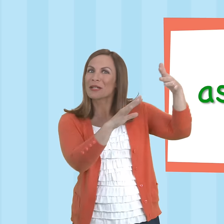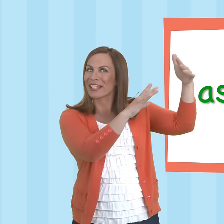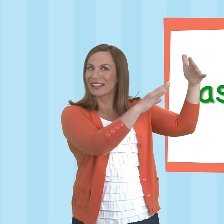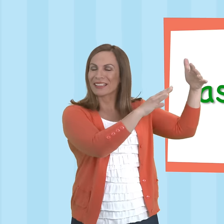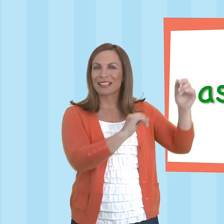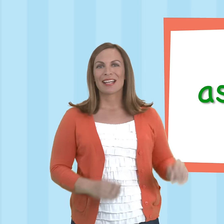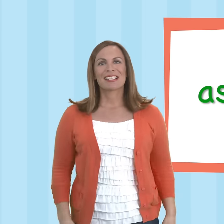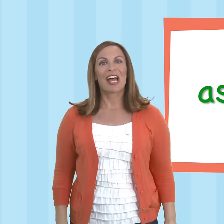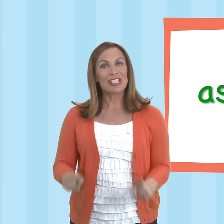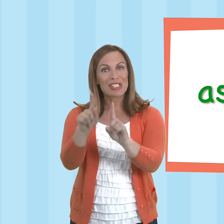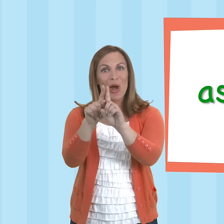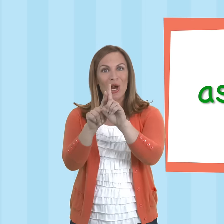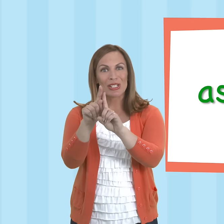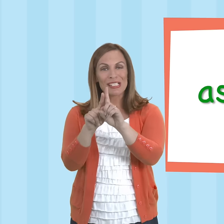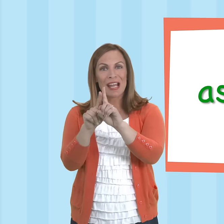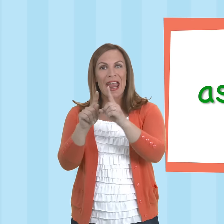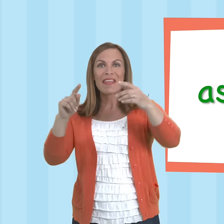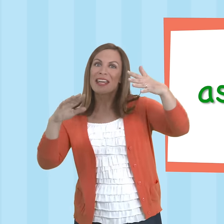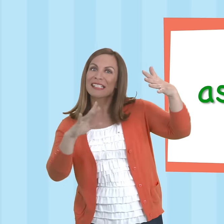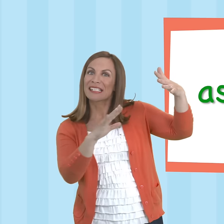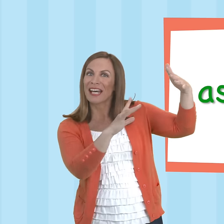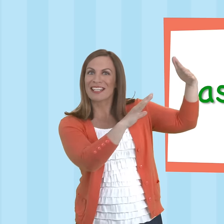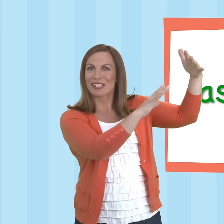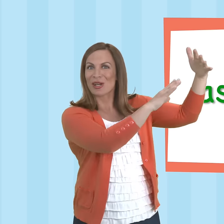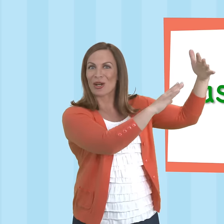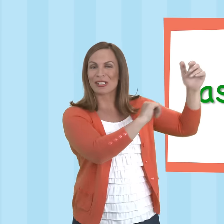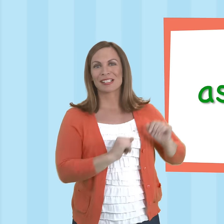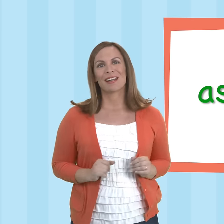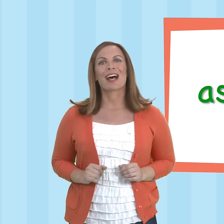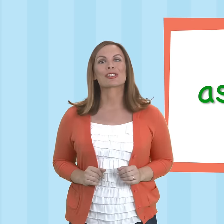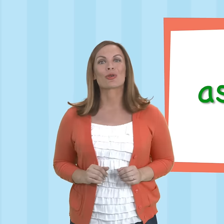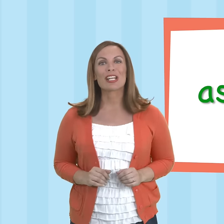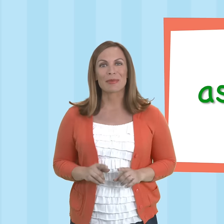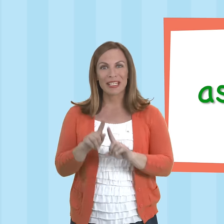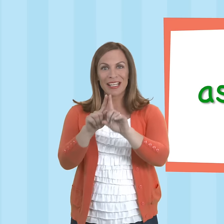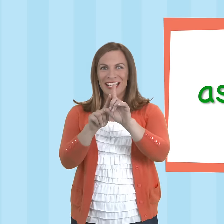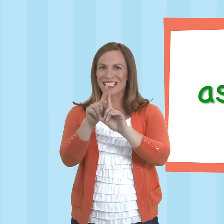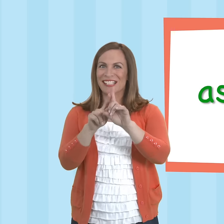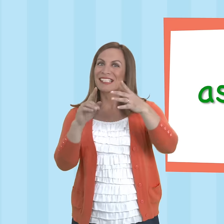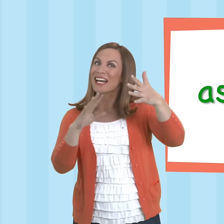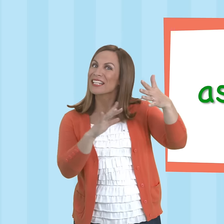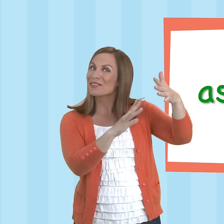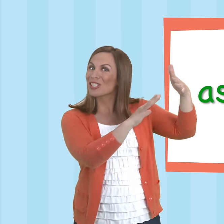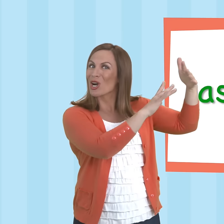Astronomy. Sign stars and then study the stars. Astronomy is the study of